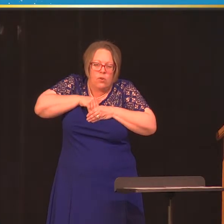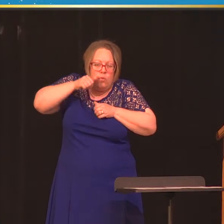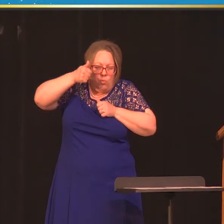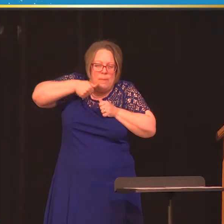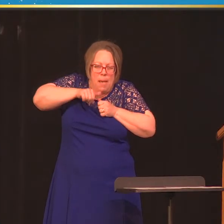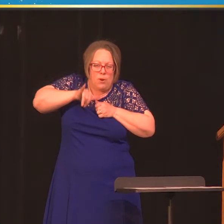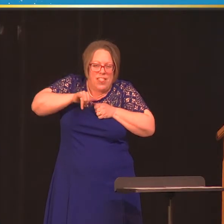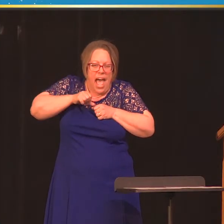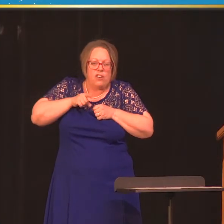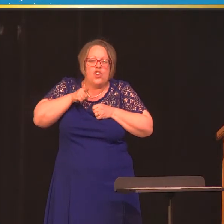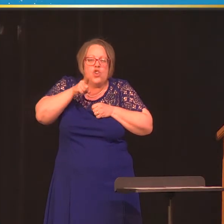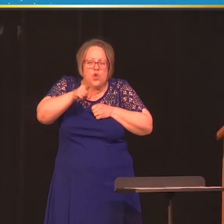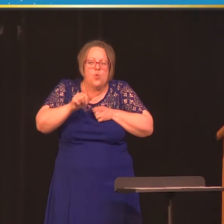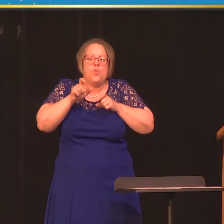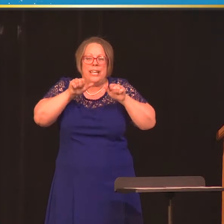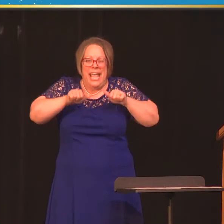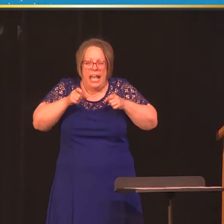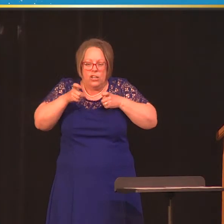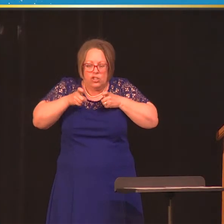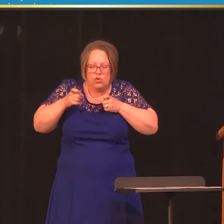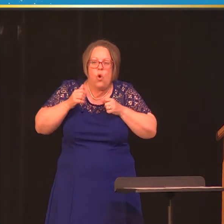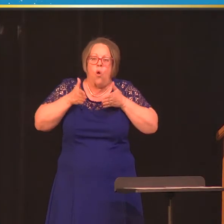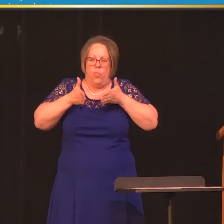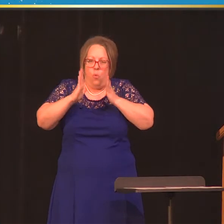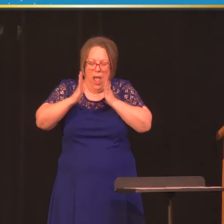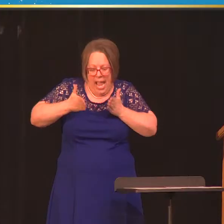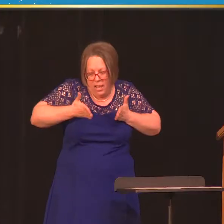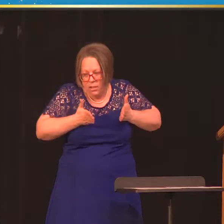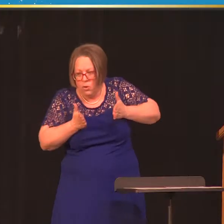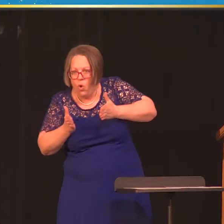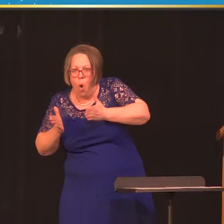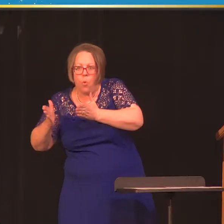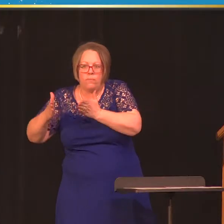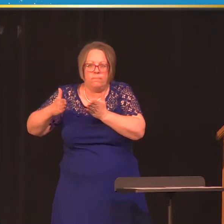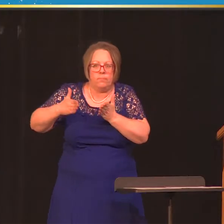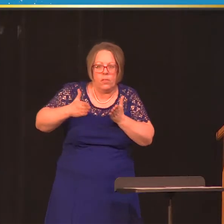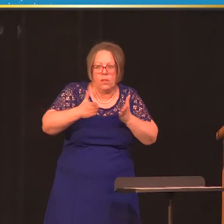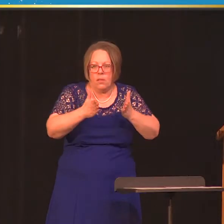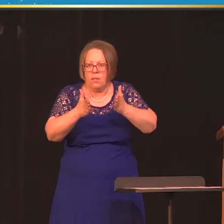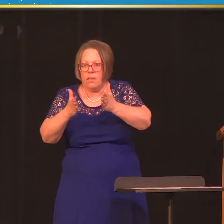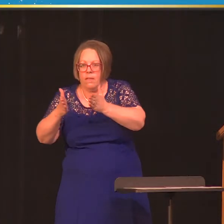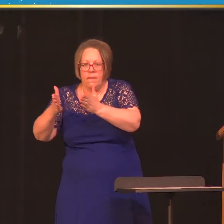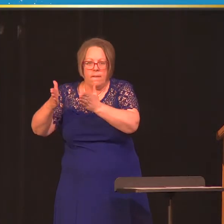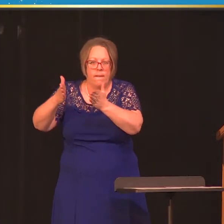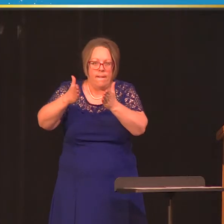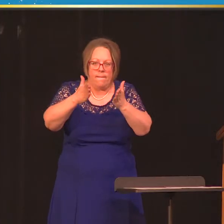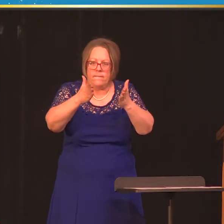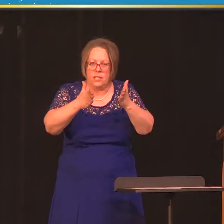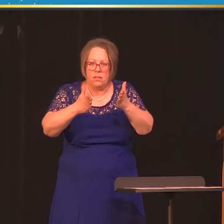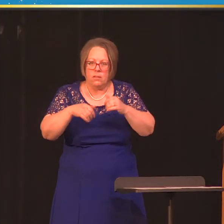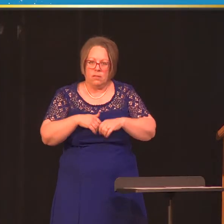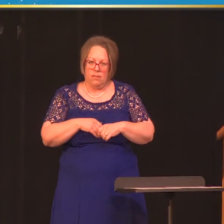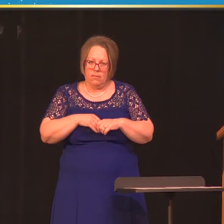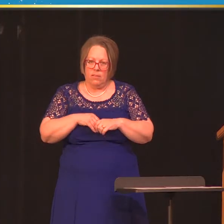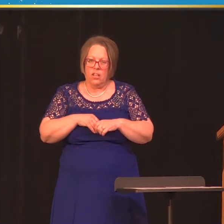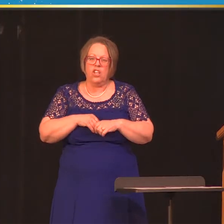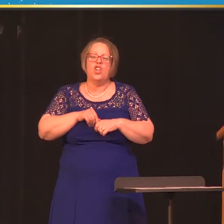you with you. Remember that you can control the way that you go with your